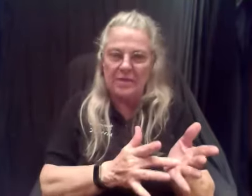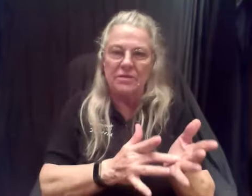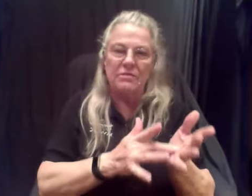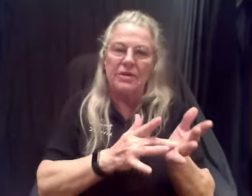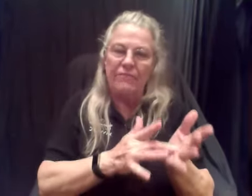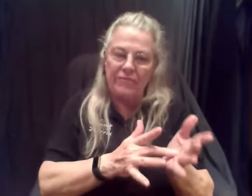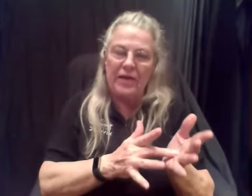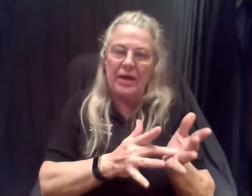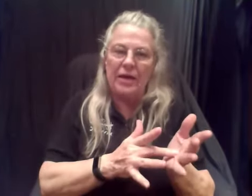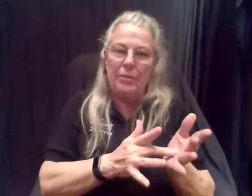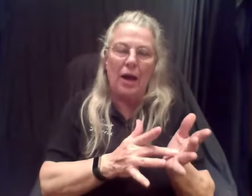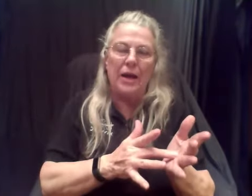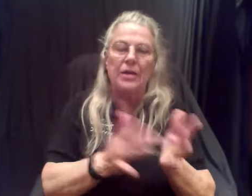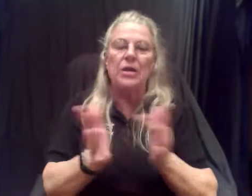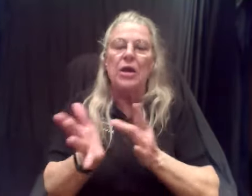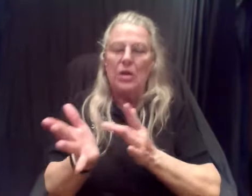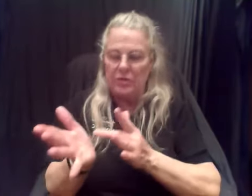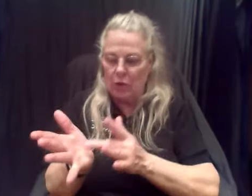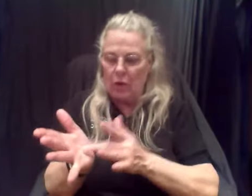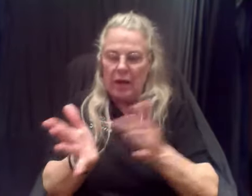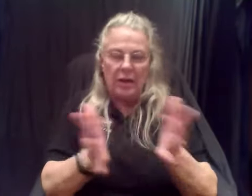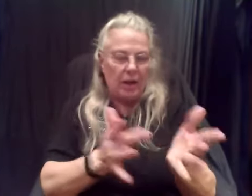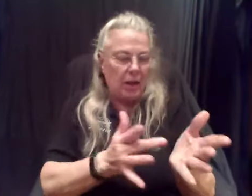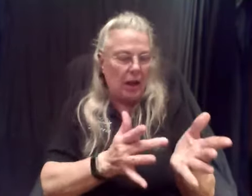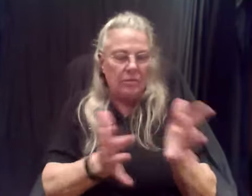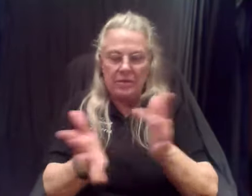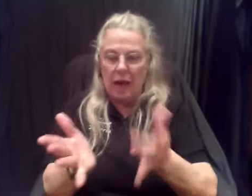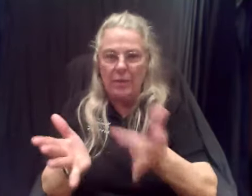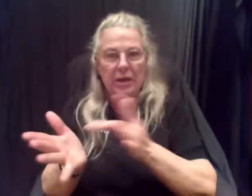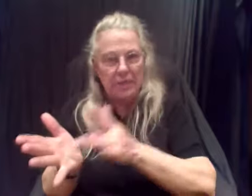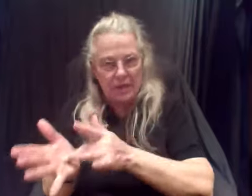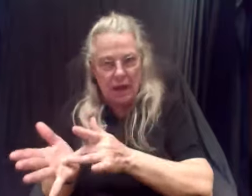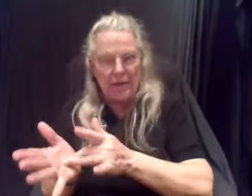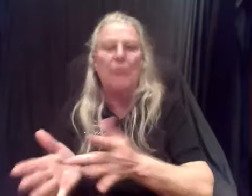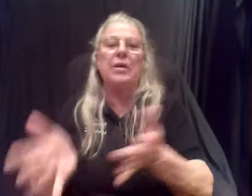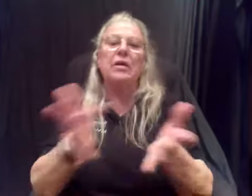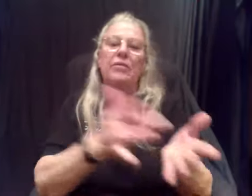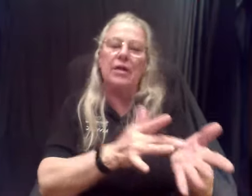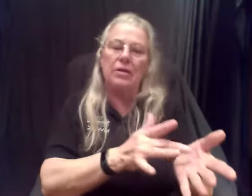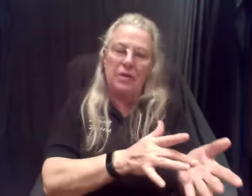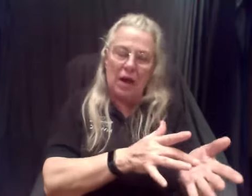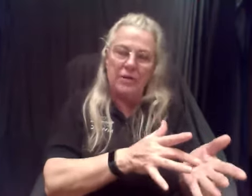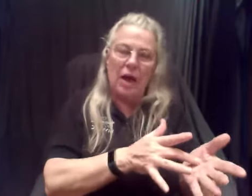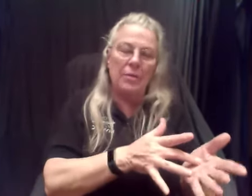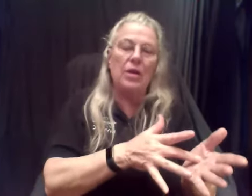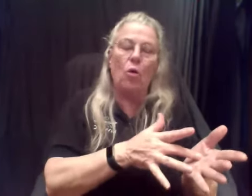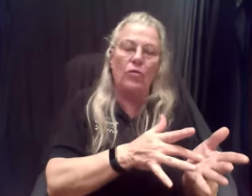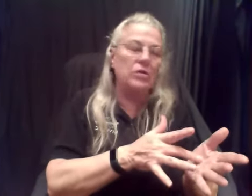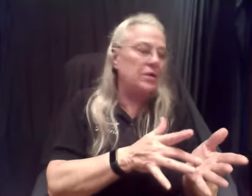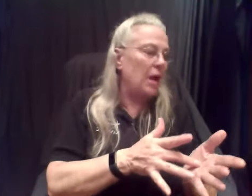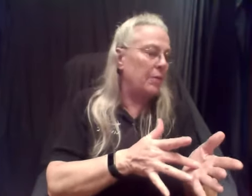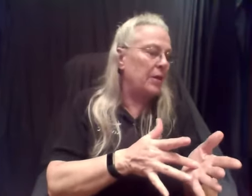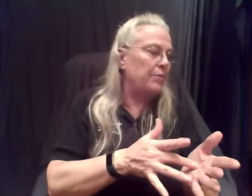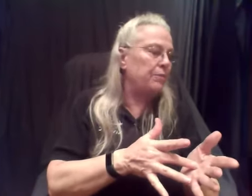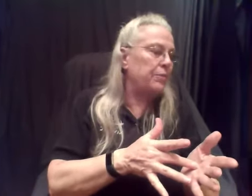the feeling behind it. So dominant to non-dominant, then non-dominant over to dominant.